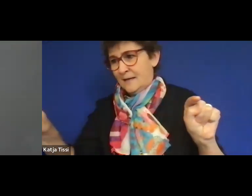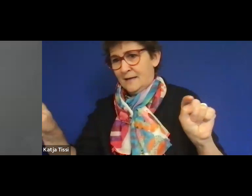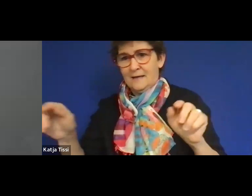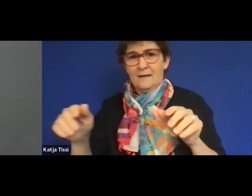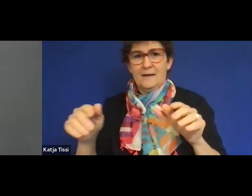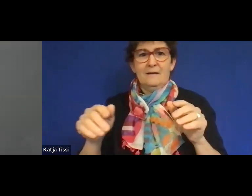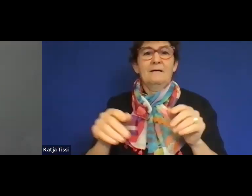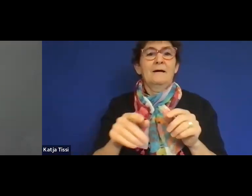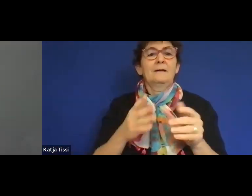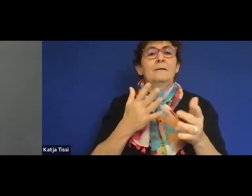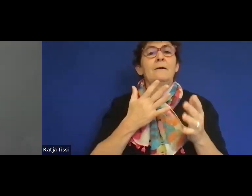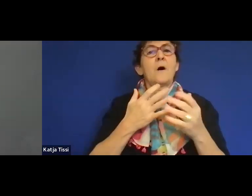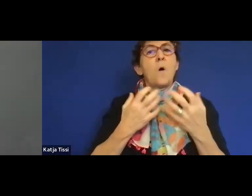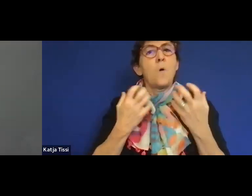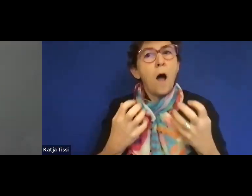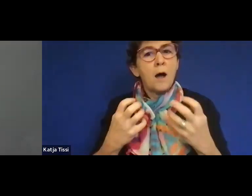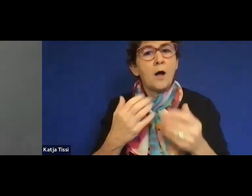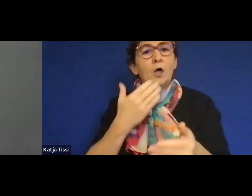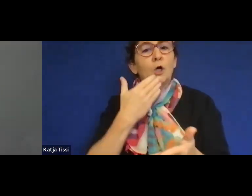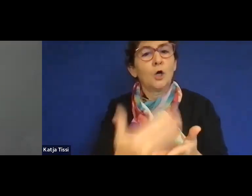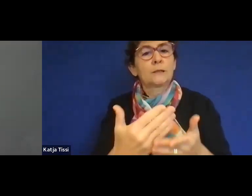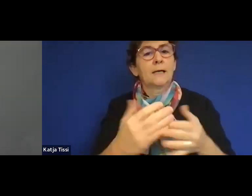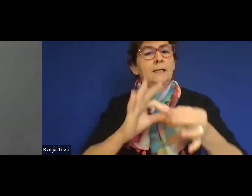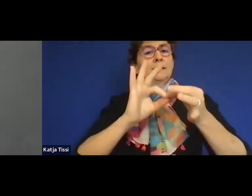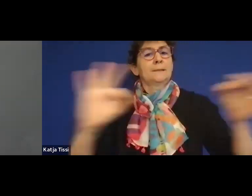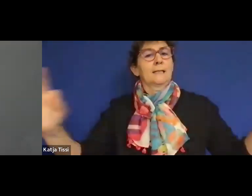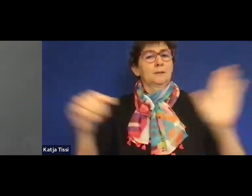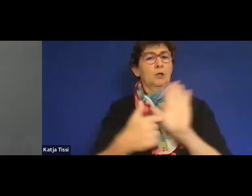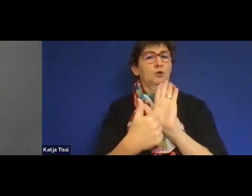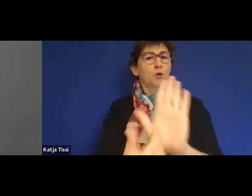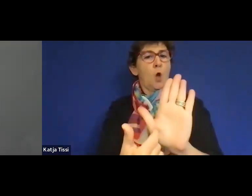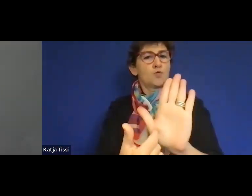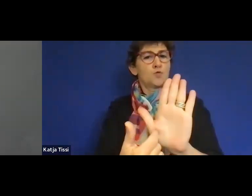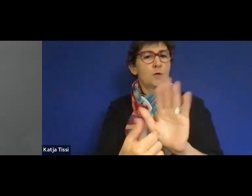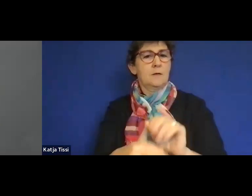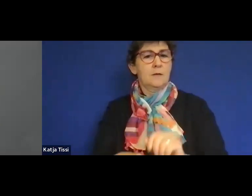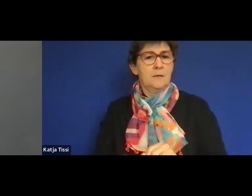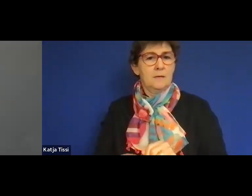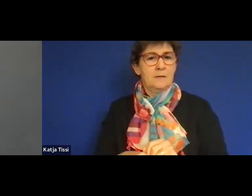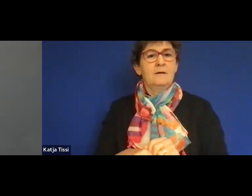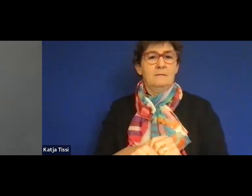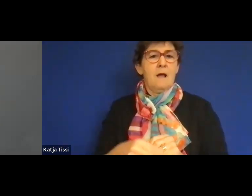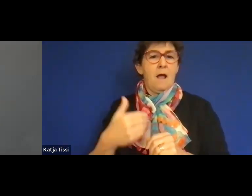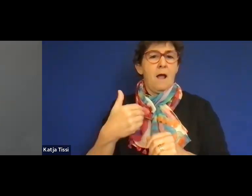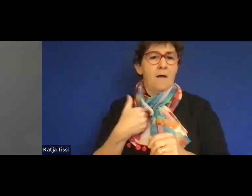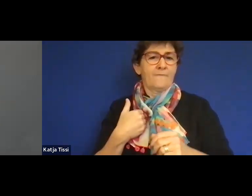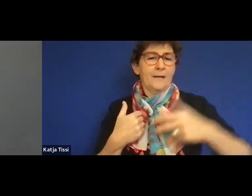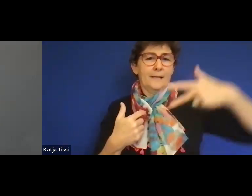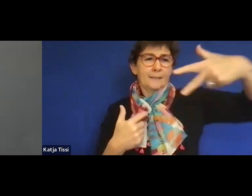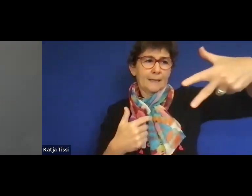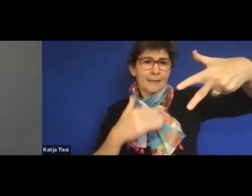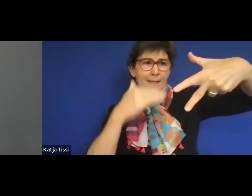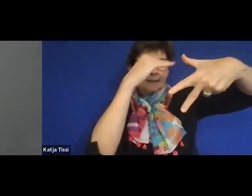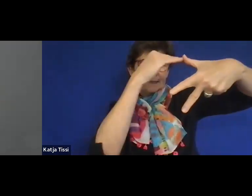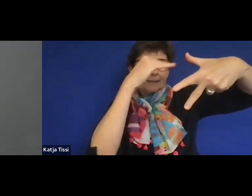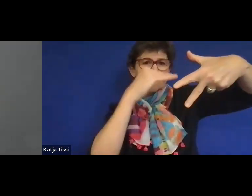and they circle back. Then that may happen a couple of times, because what they're looking for is that the sentence that they put